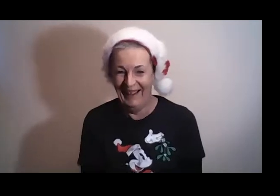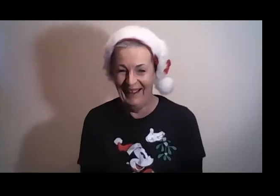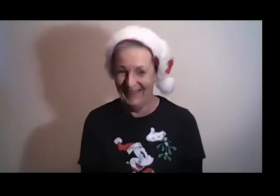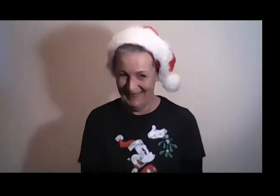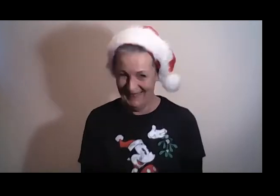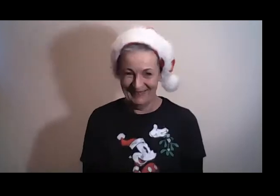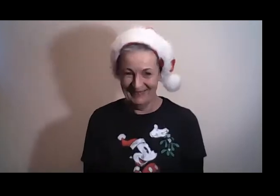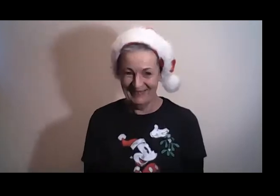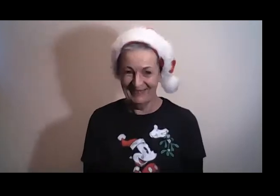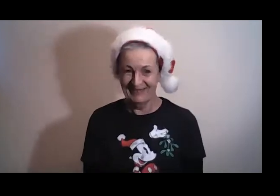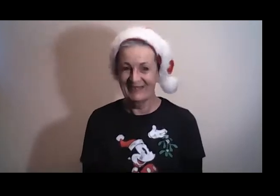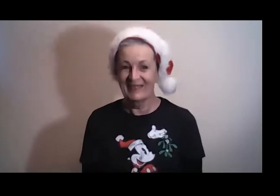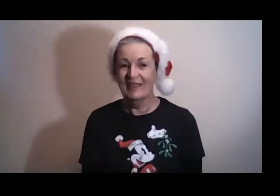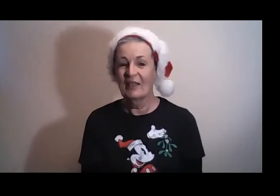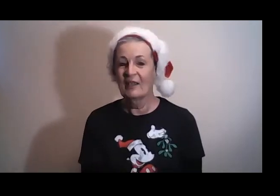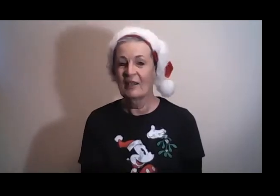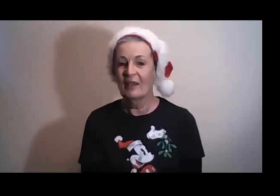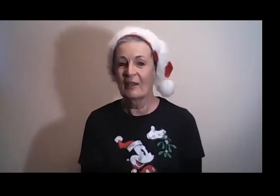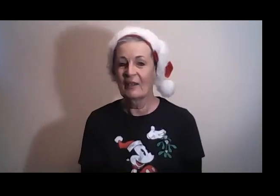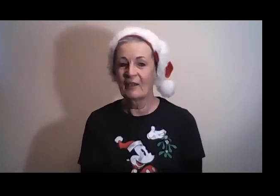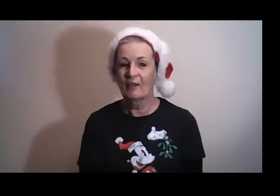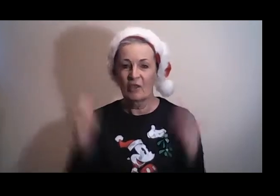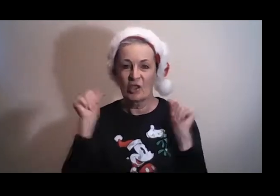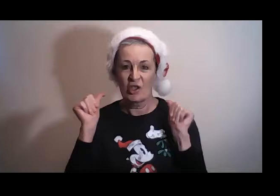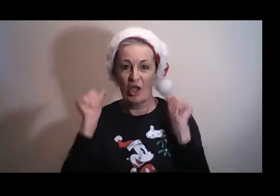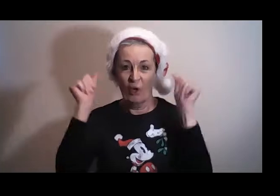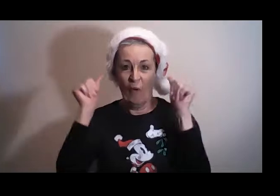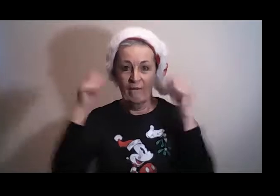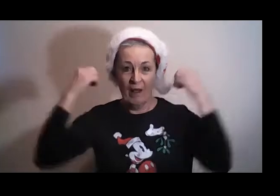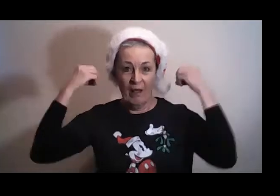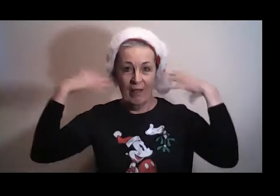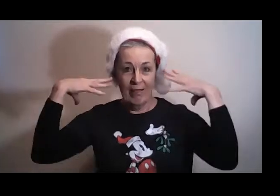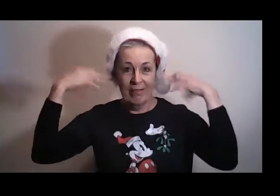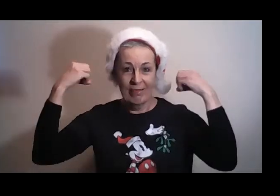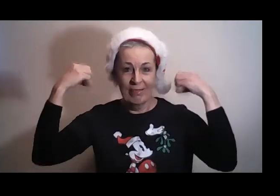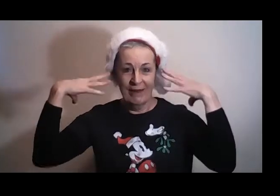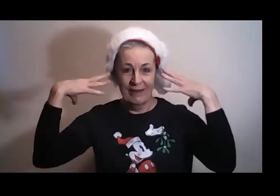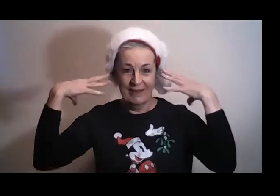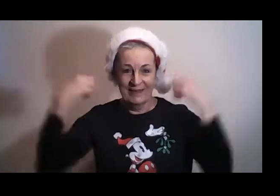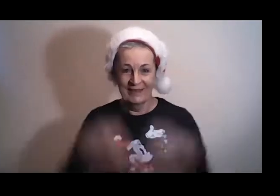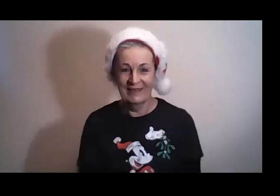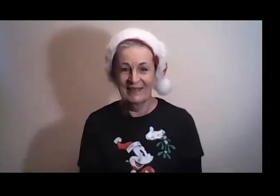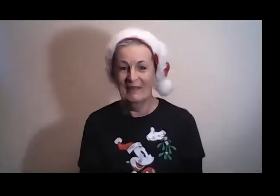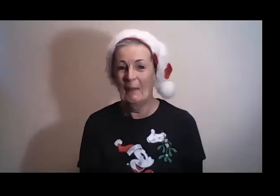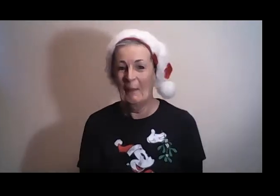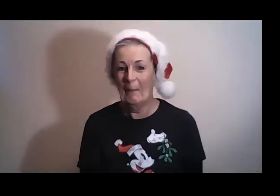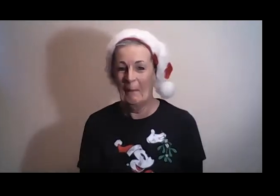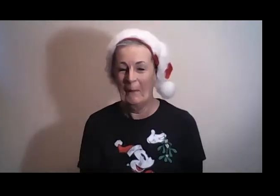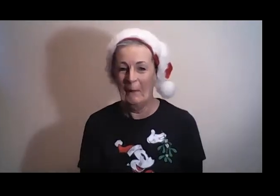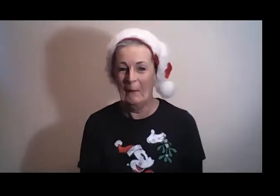So I'm going to now, first of all, switch off these because I think they will distract